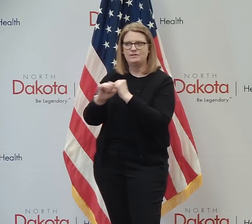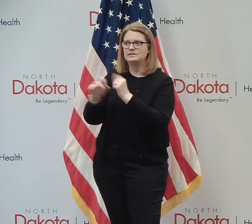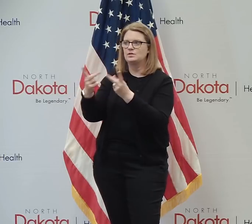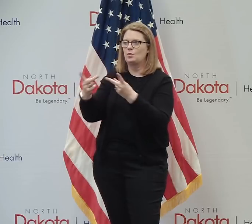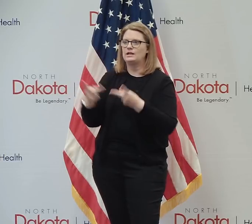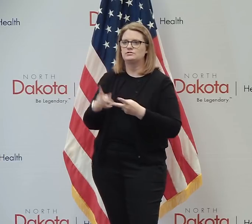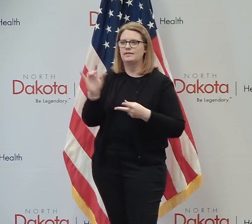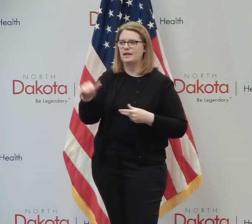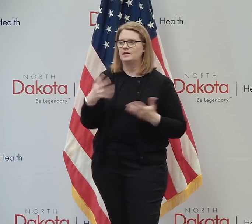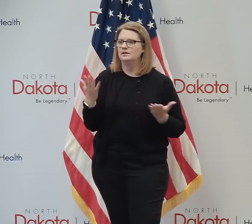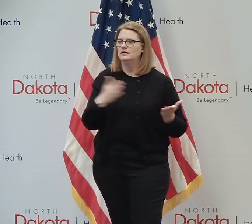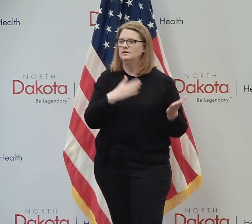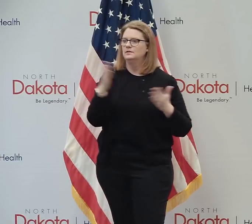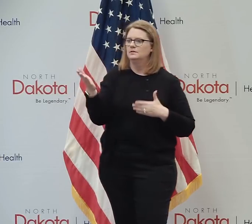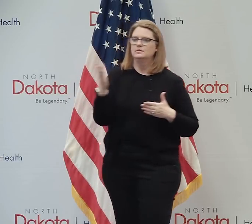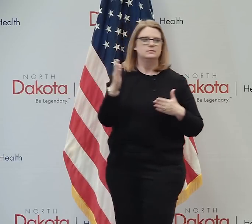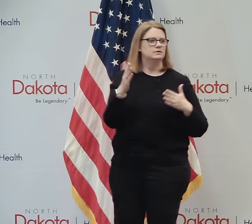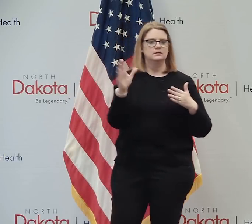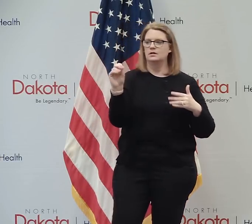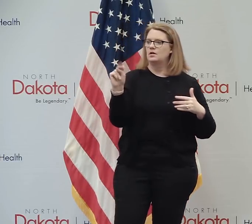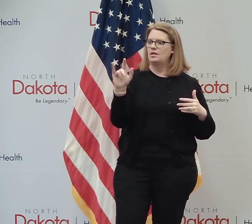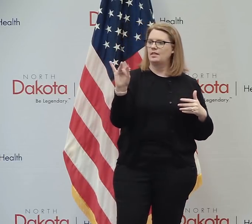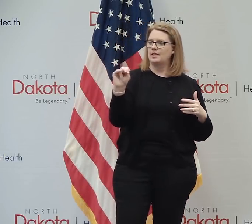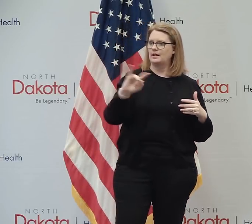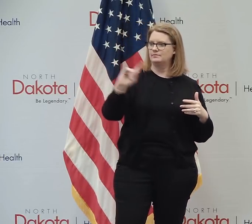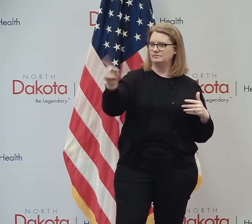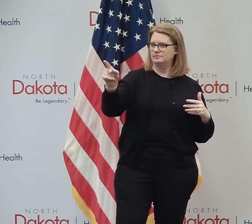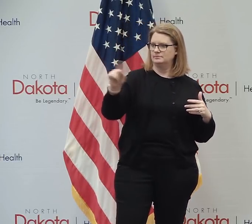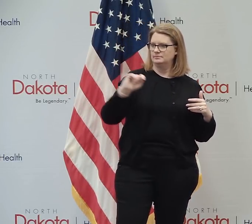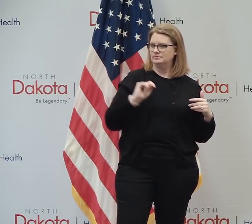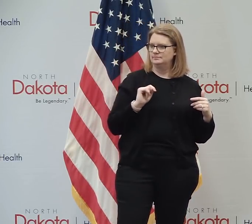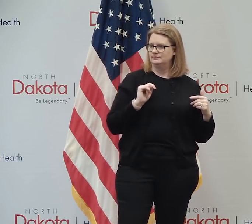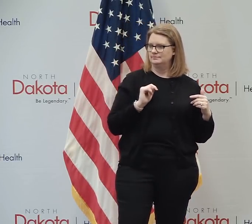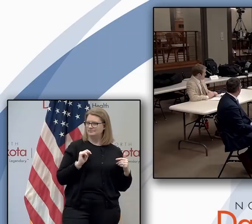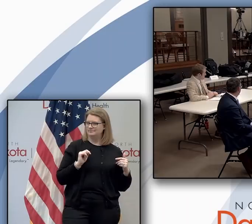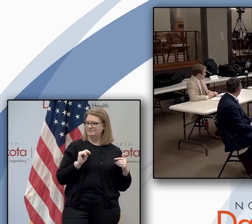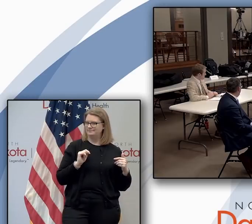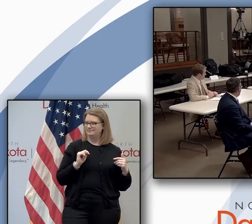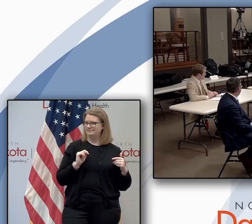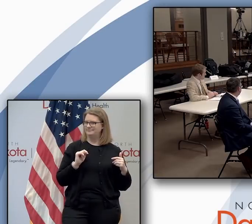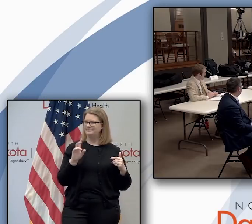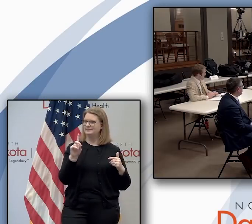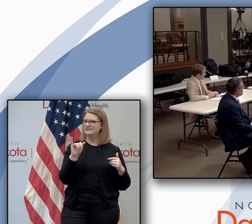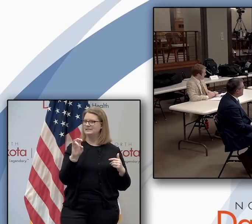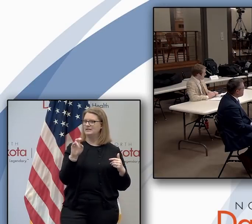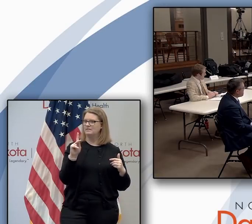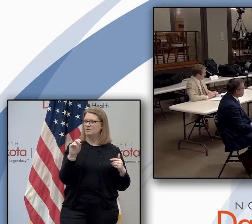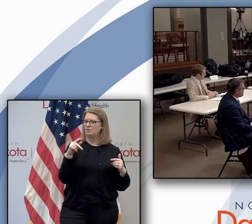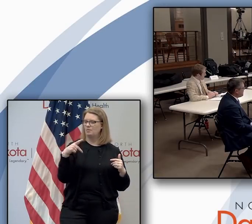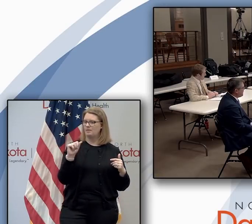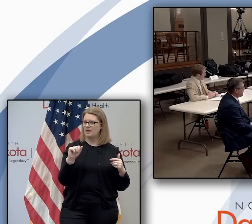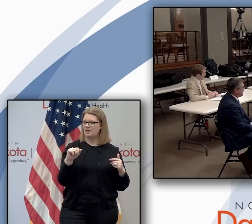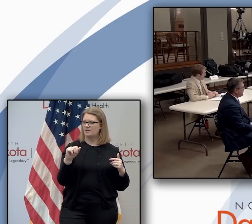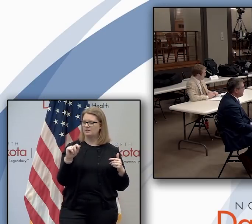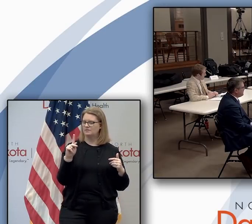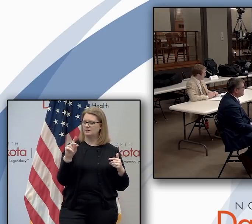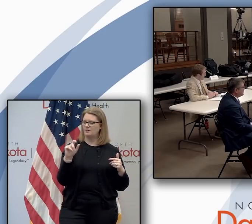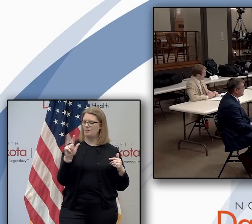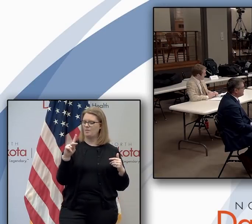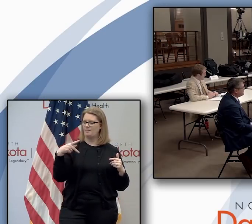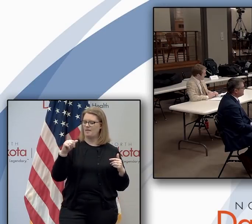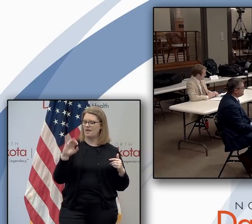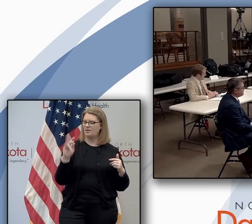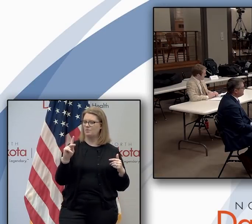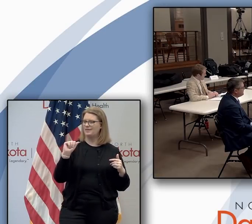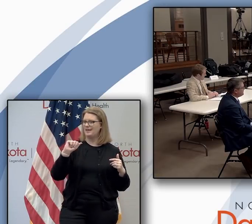Okay, next question online, I guess. We're going back online. Dave Kolpak with the AP in Fargo. How